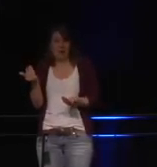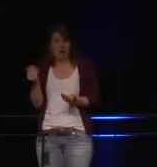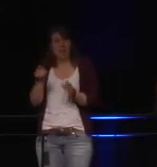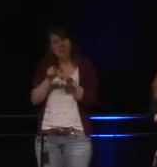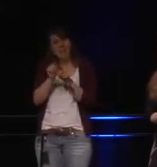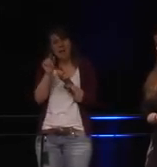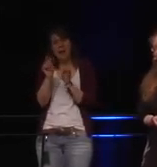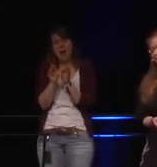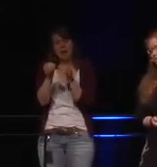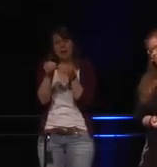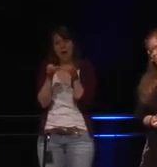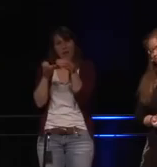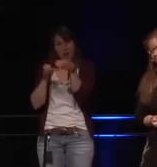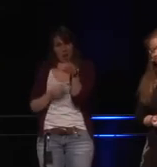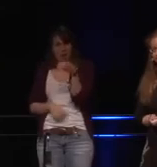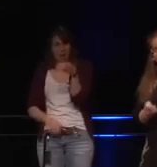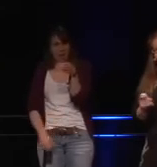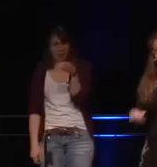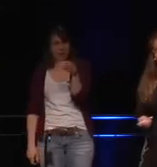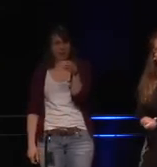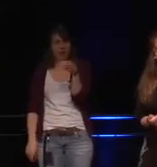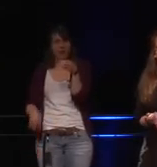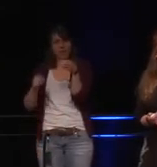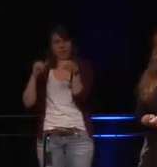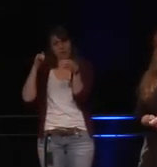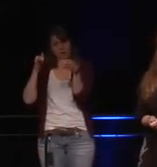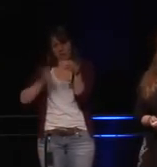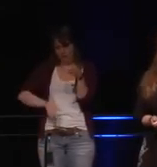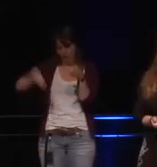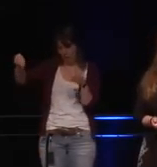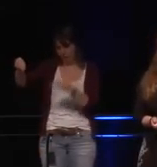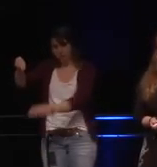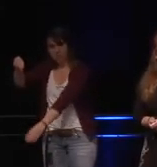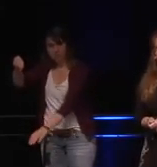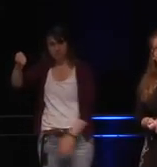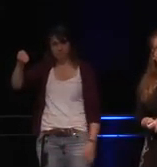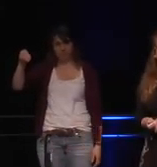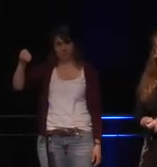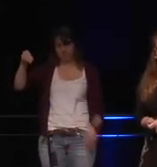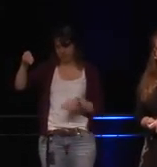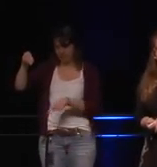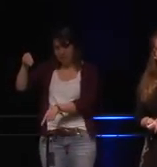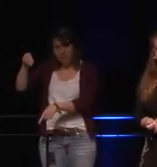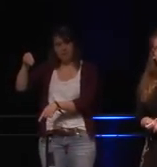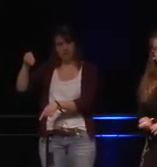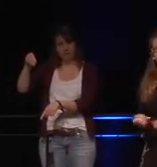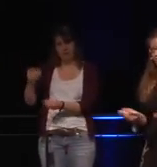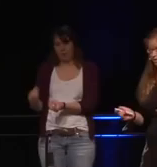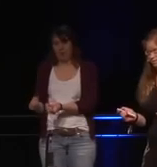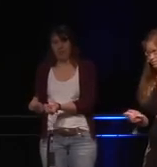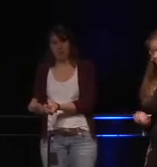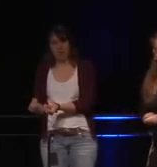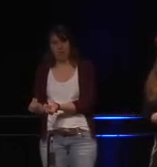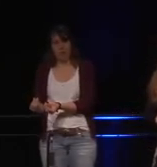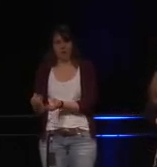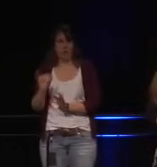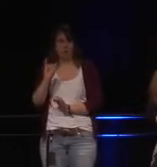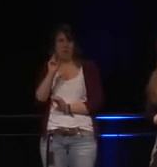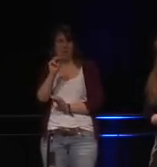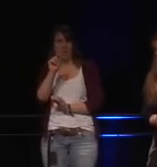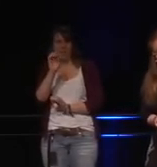into the toilet. And this box has sensor. It's an Intel box, but I don't know.